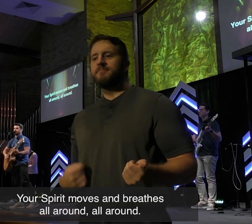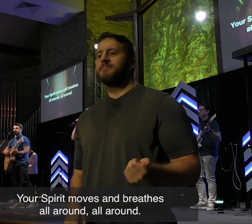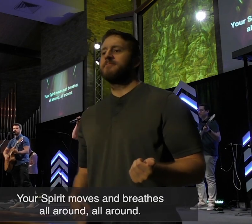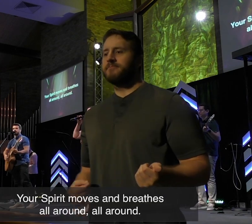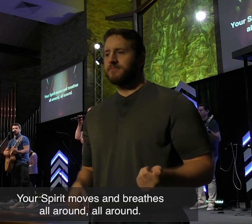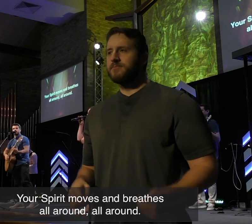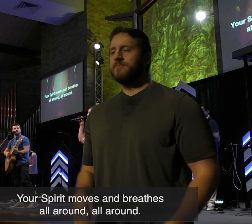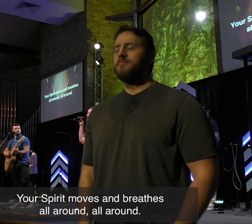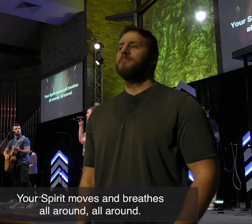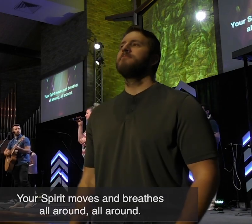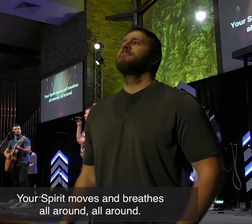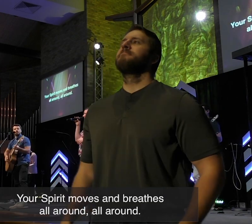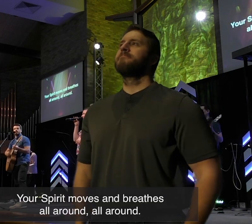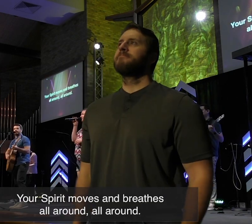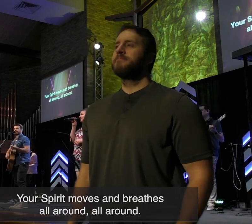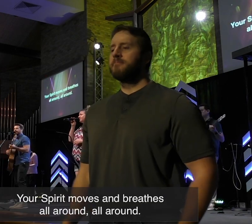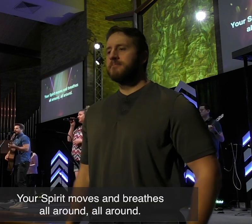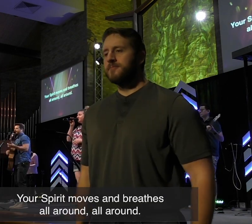Your spirit moves.